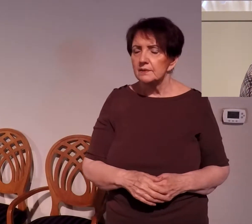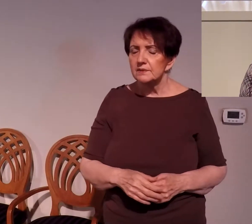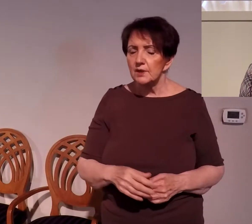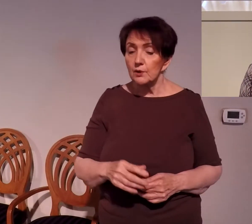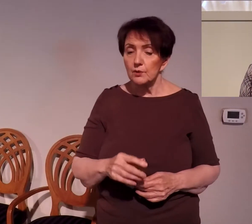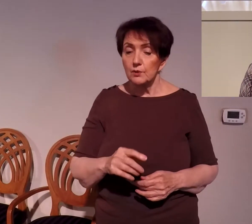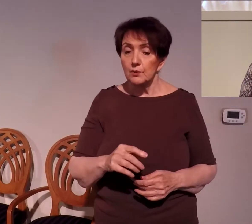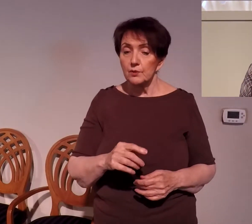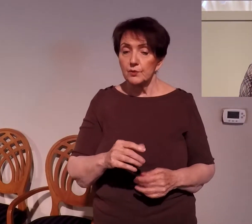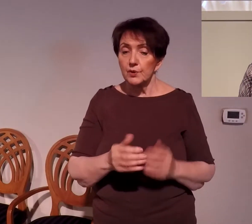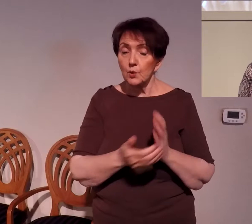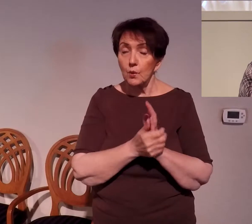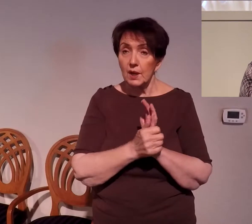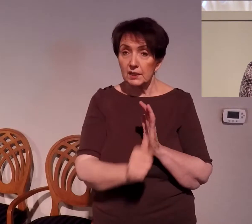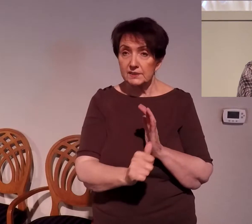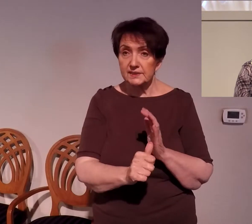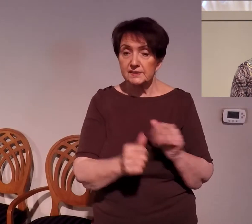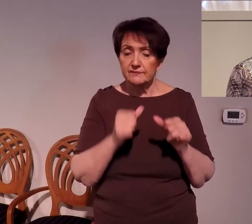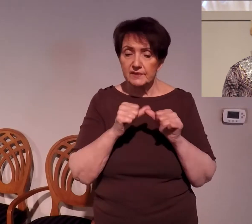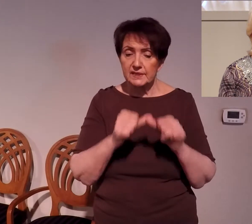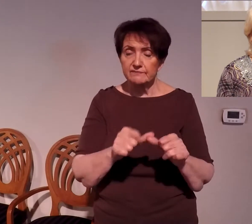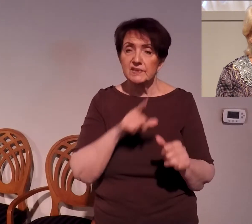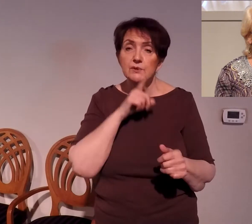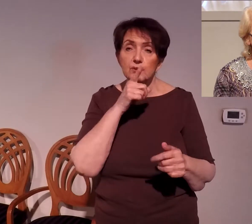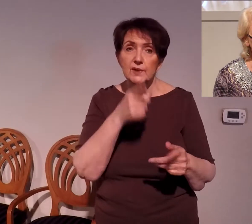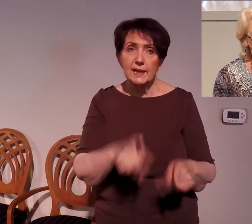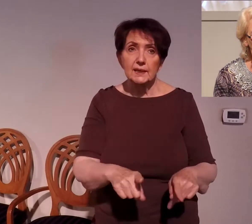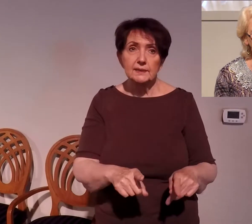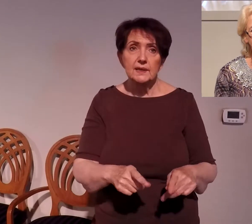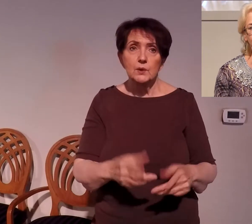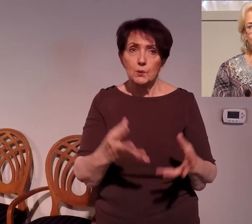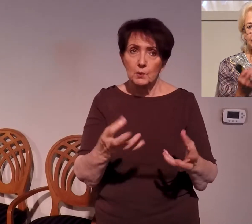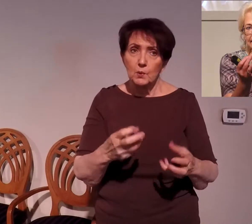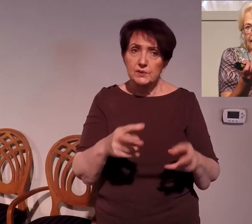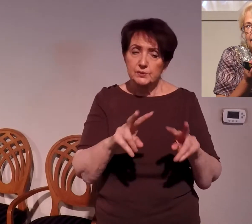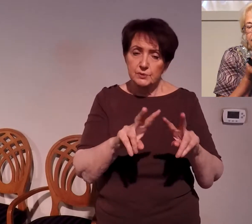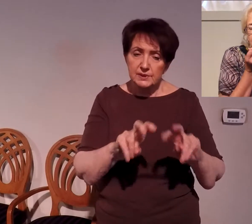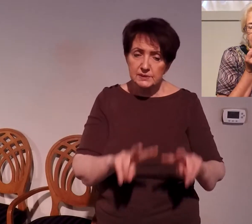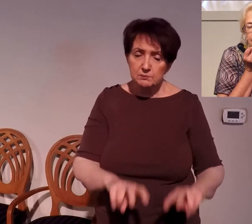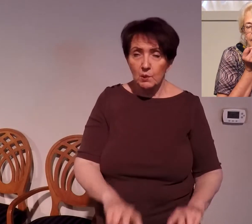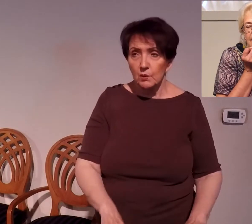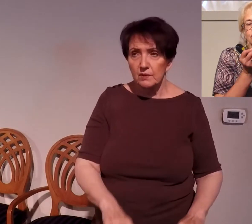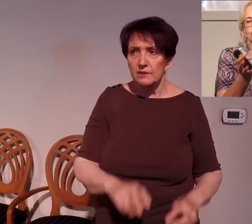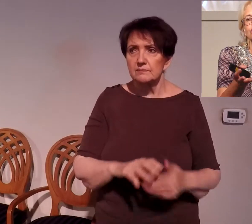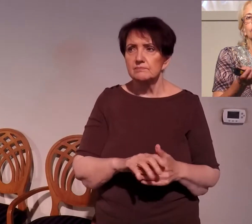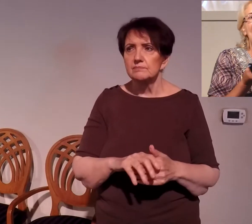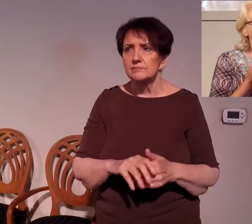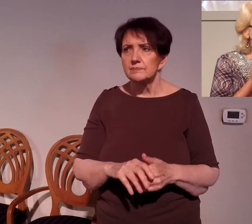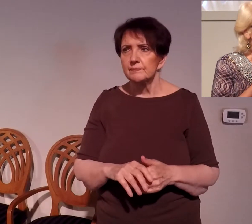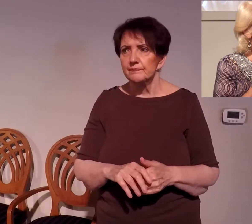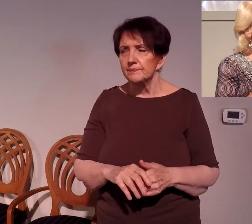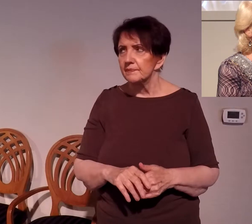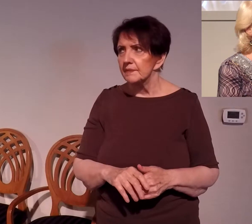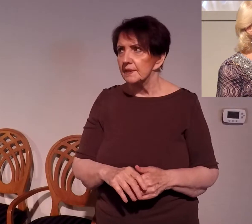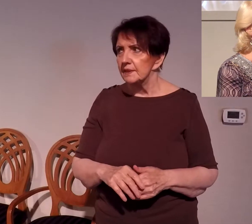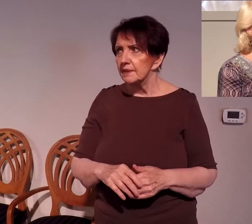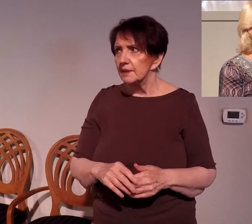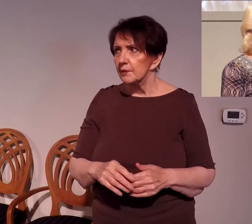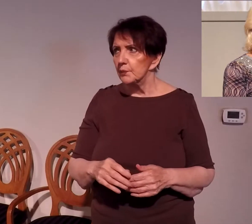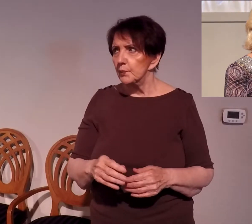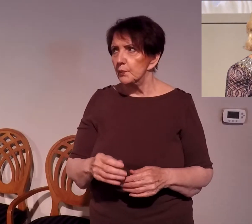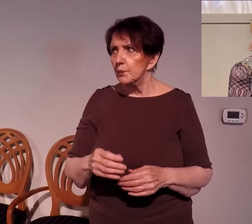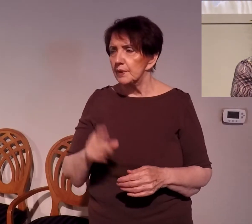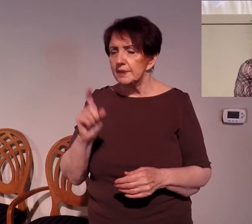divine, absolute, infinite reality, and we want to work with them until we can extract the